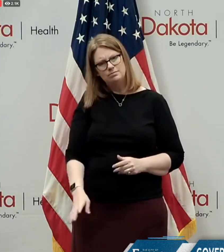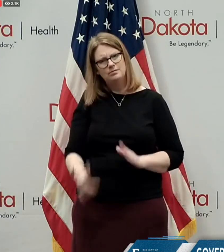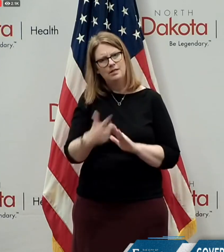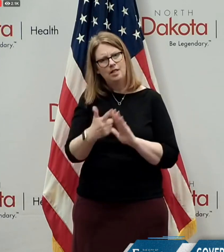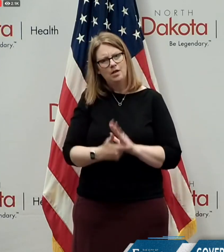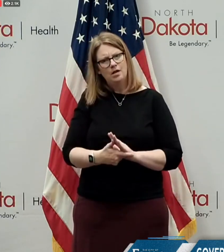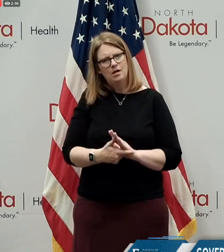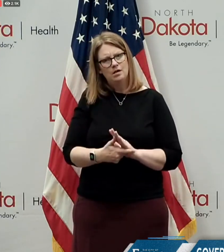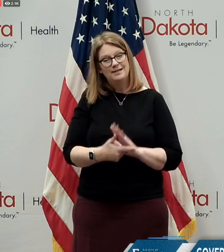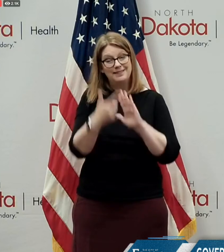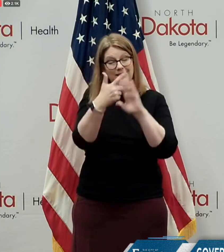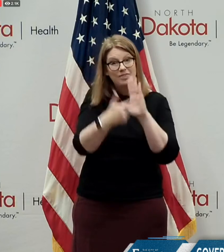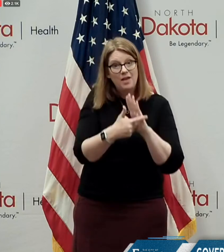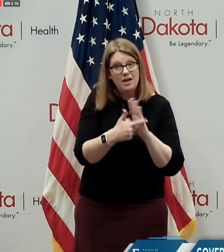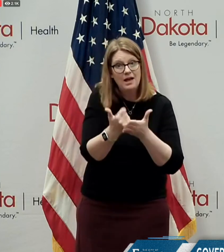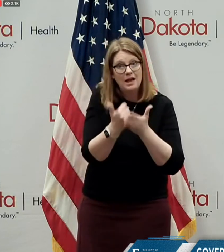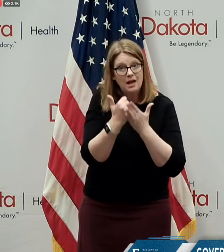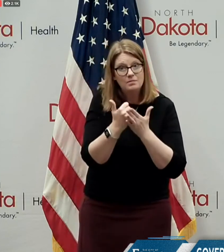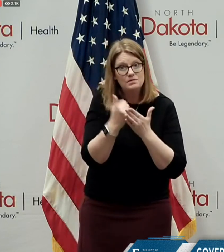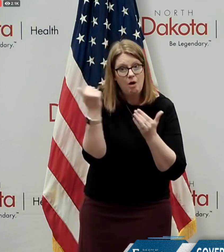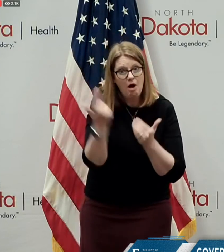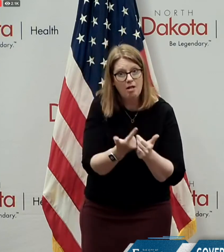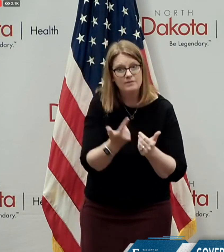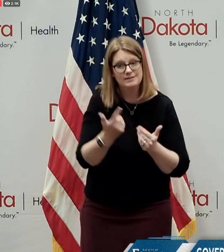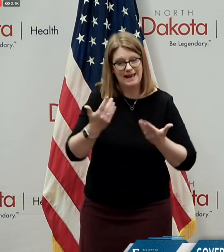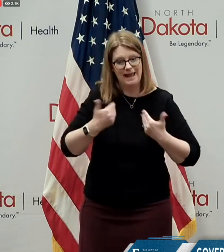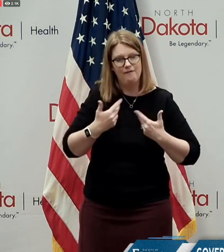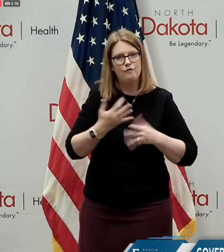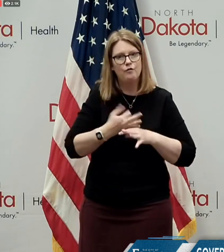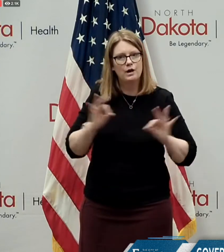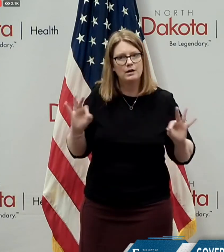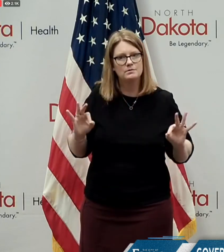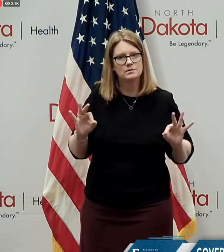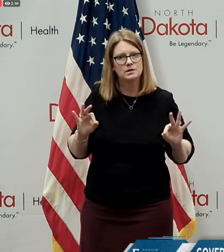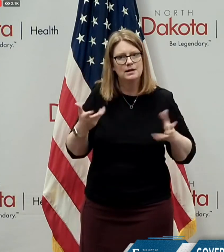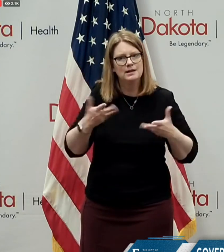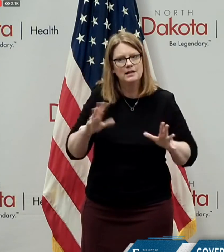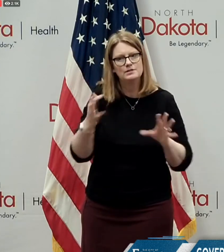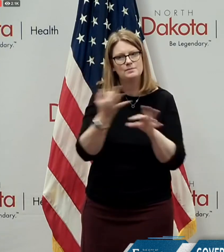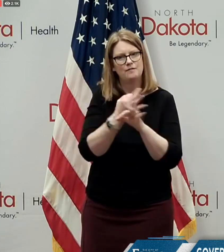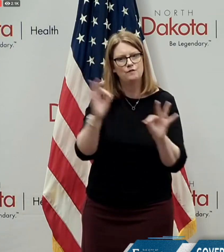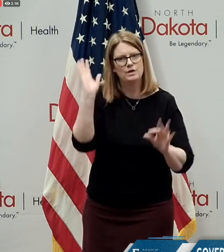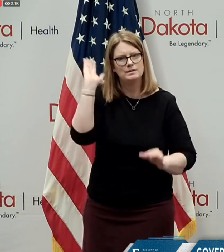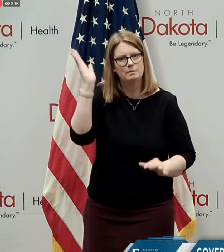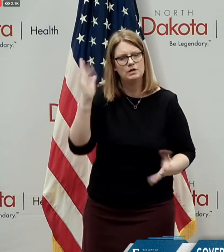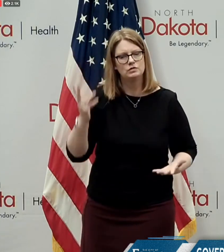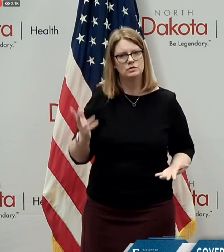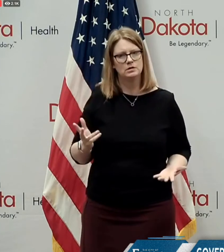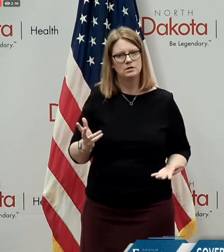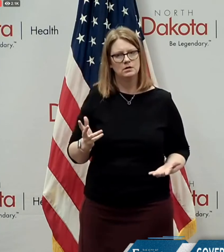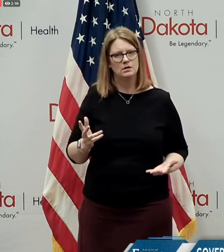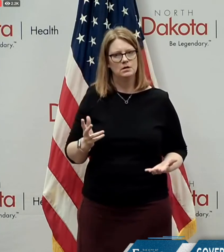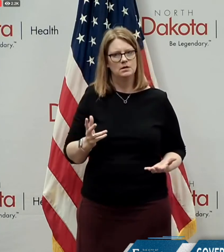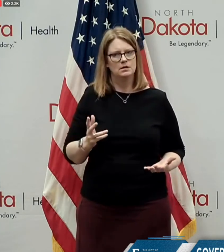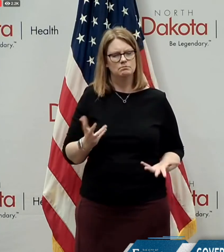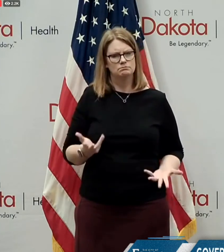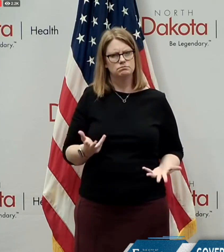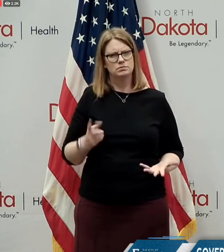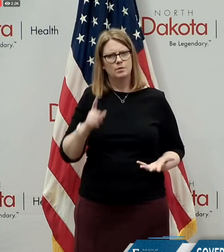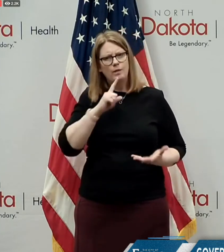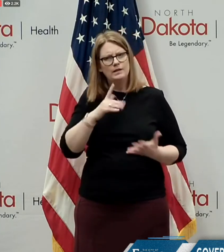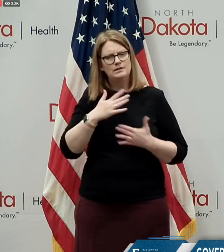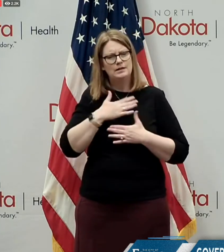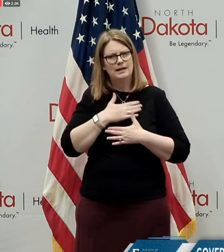allows all of our freedoms to stand in our country. It's what allows us to have free speech. It's what allows us to enjoy